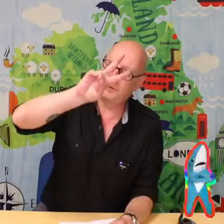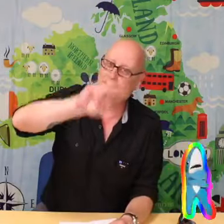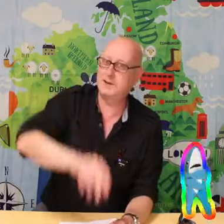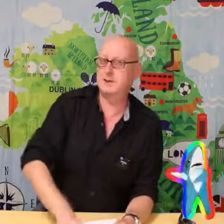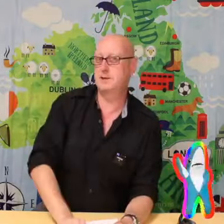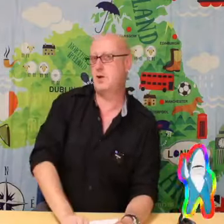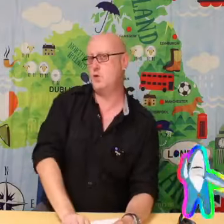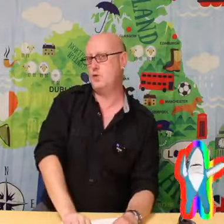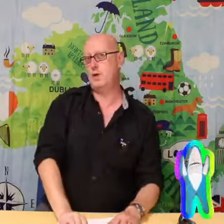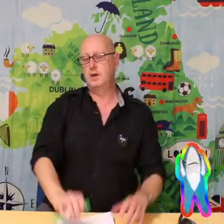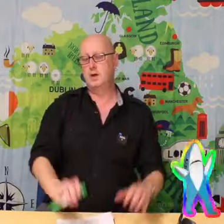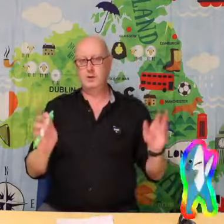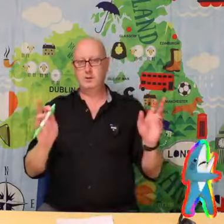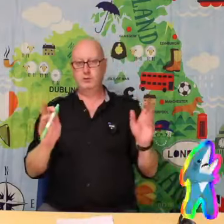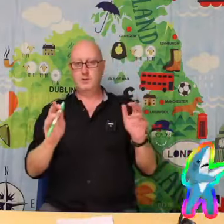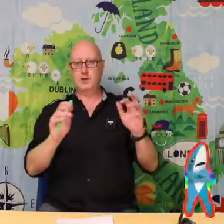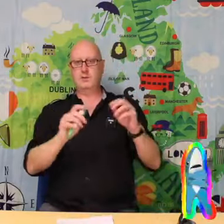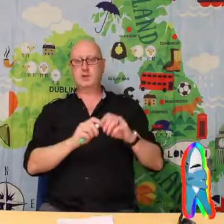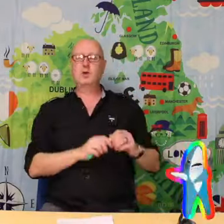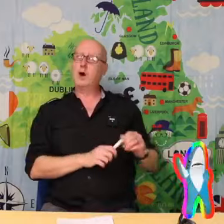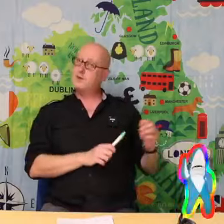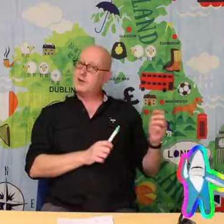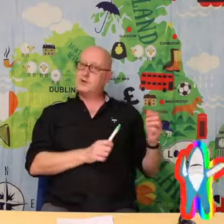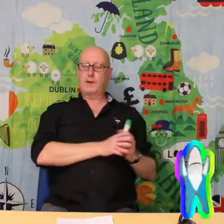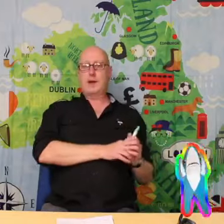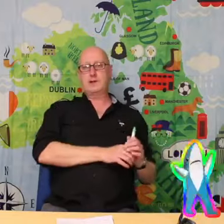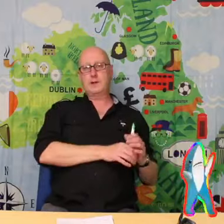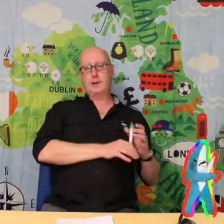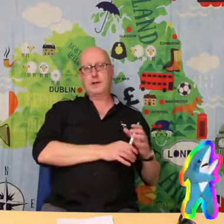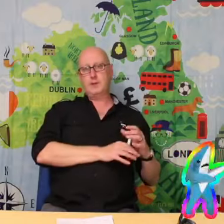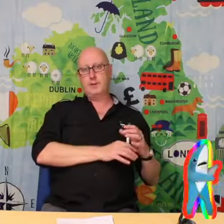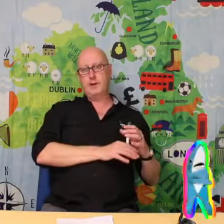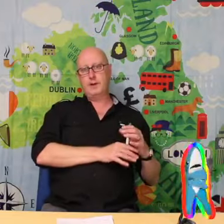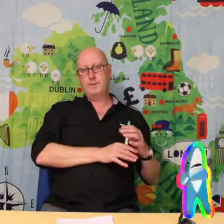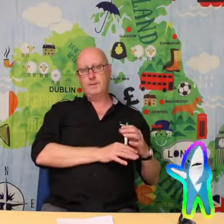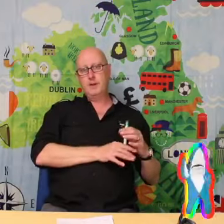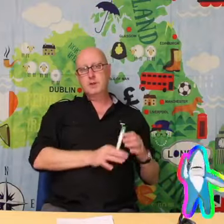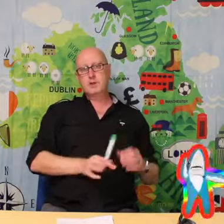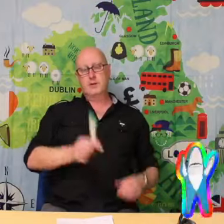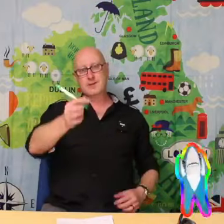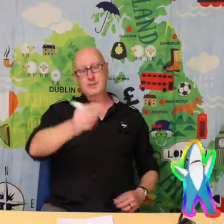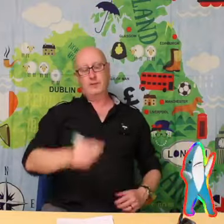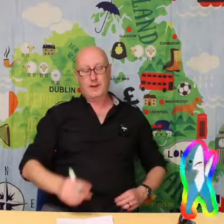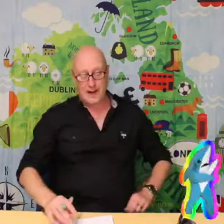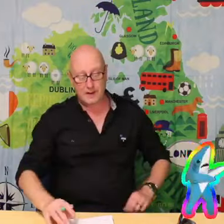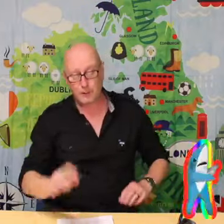nights. Ooh. Is he actually going on the plane or is he just going to watch? No, he's going to plane spot in a bit and that. Cool. So I'll ask him if he can, if he wants to.